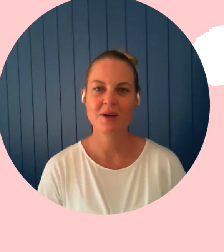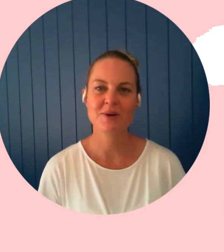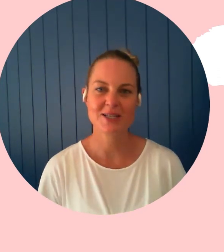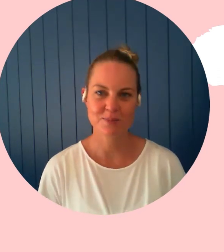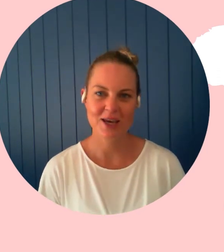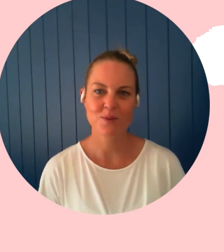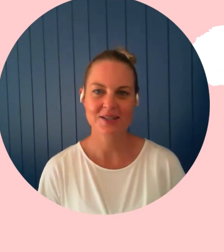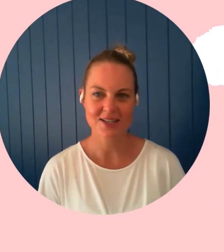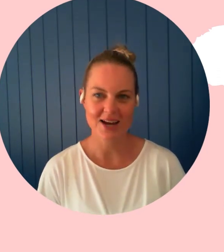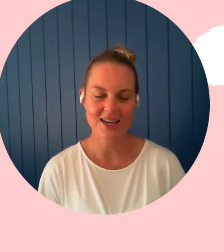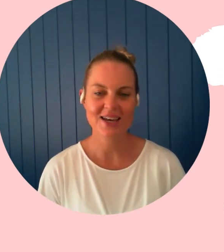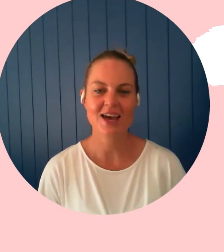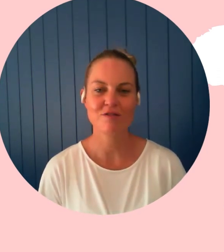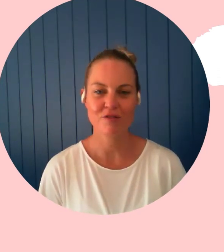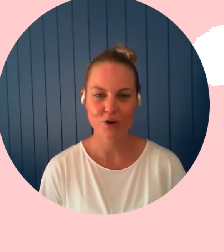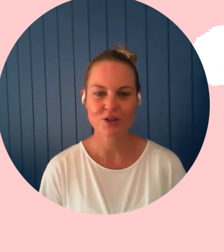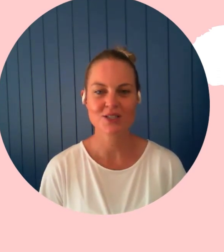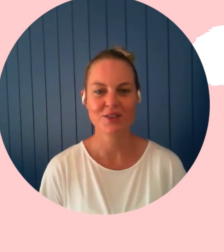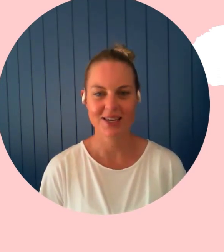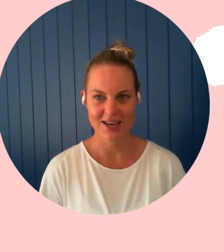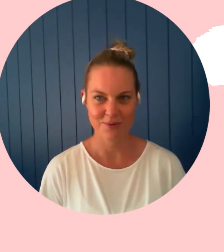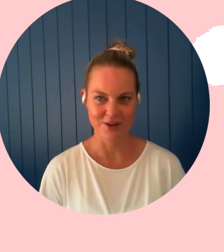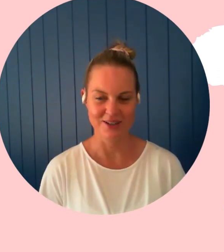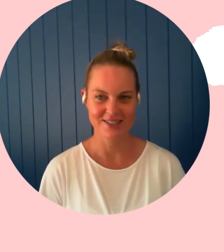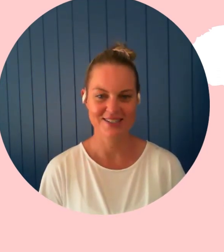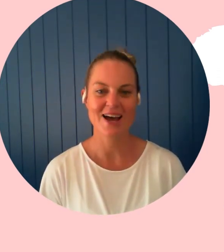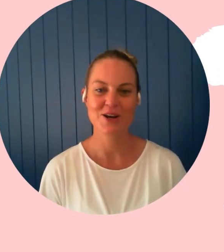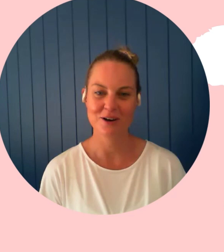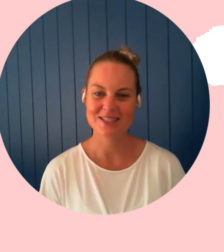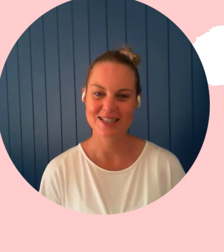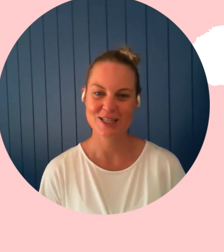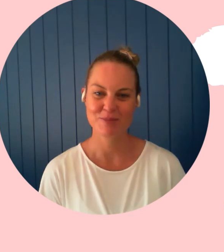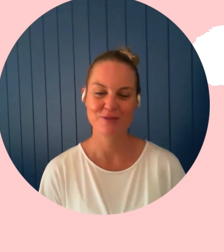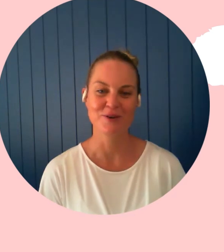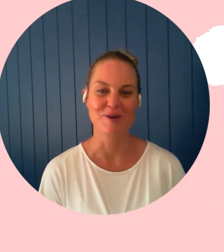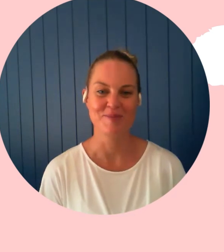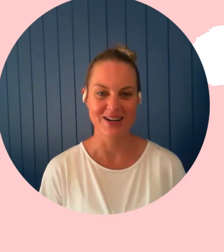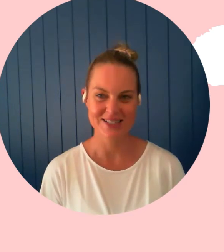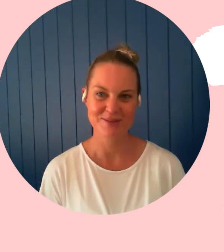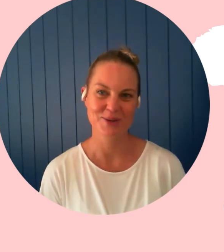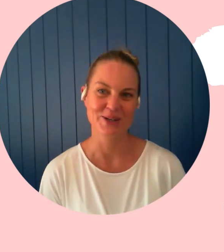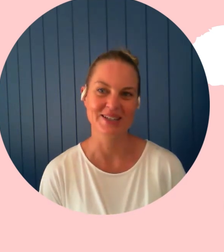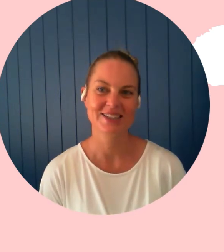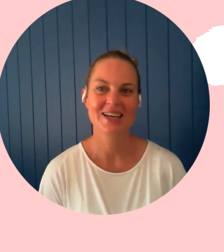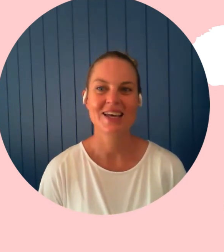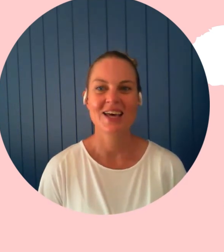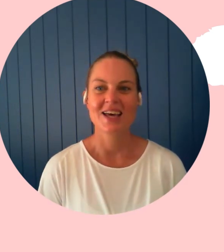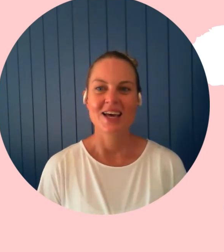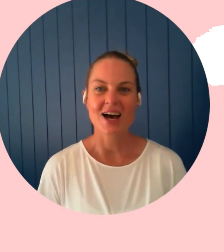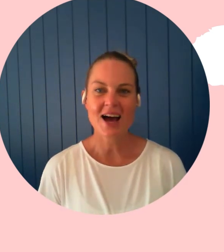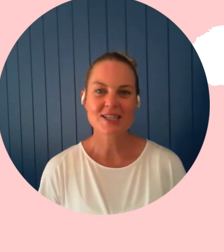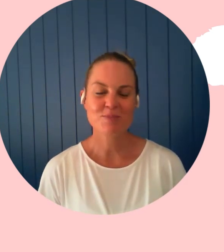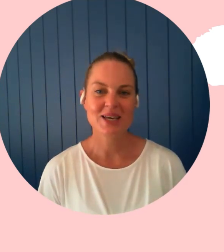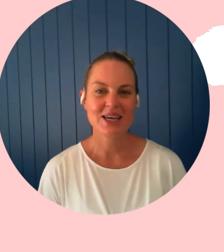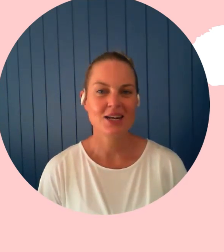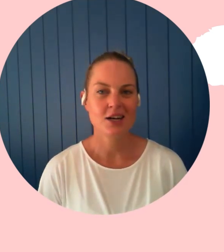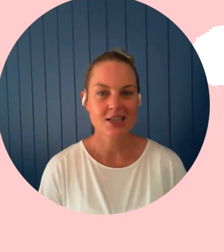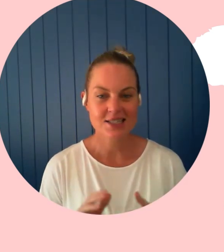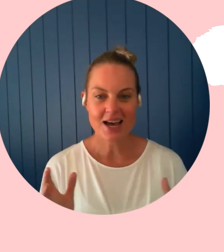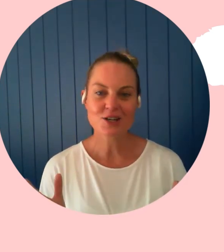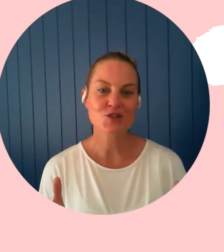remember to speak while signing and focus on the keywords. I know I've said this before, but it's important. I speak